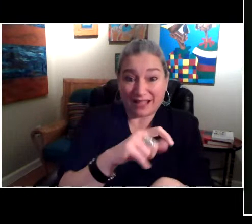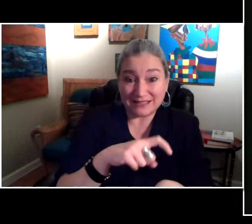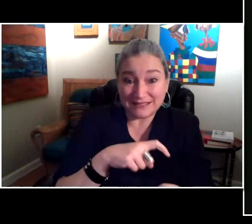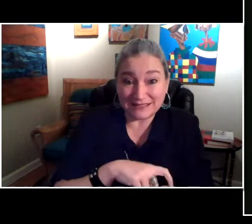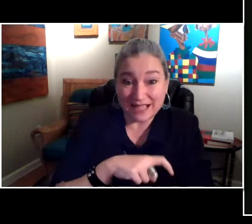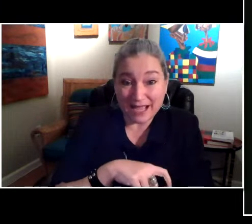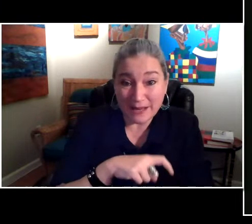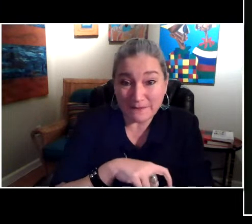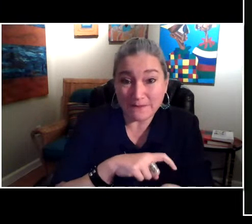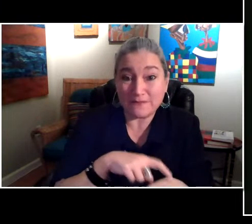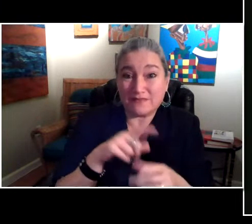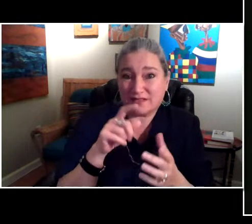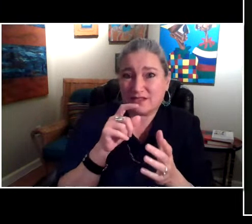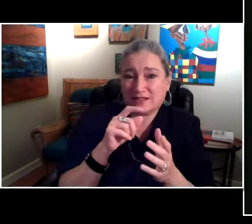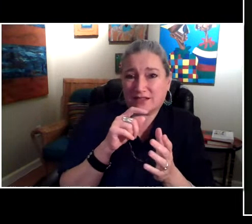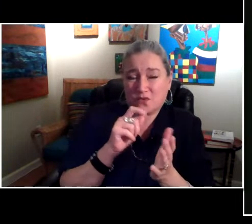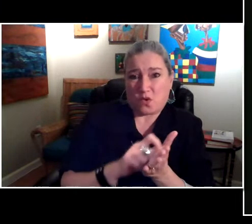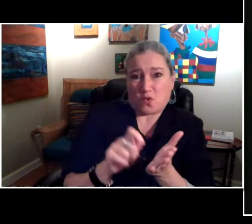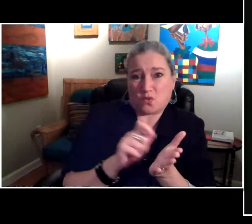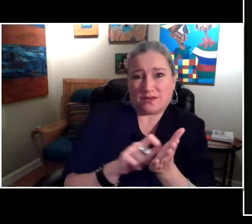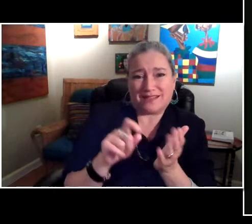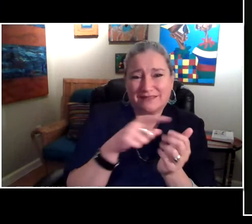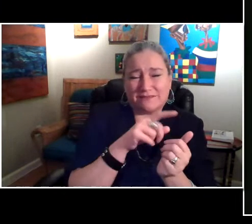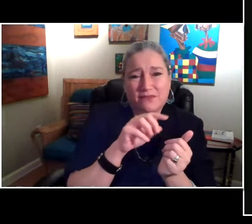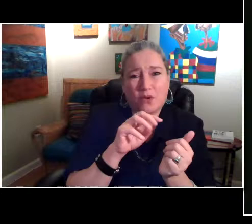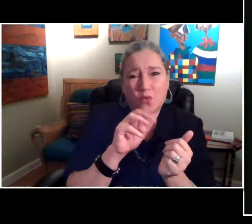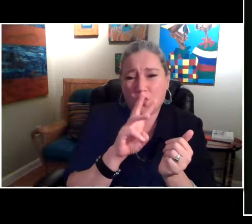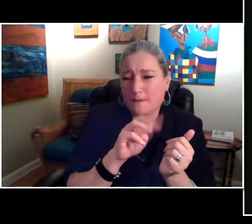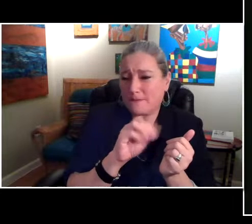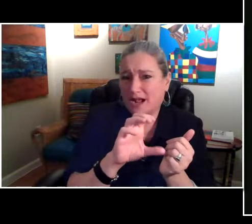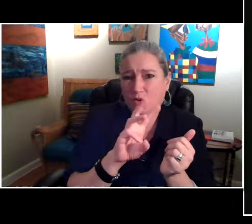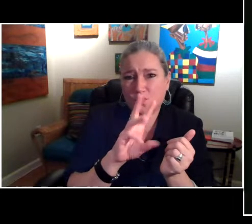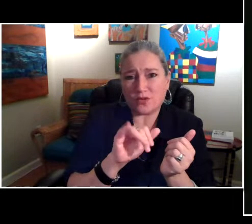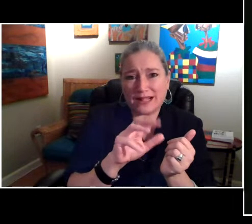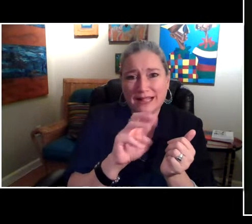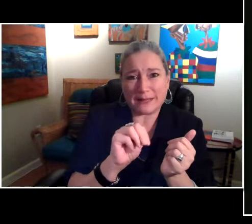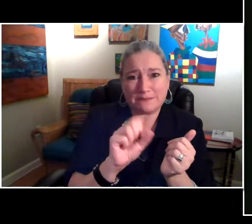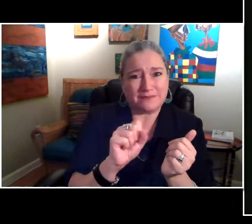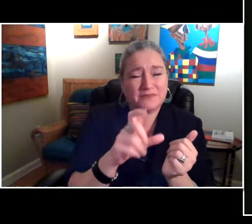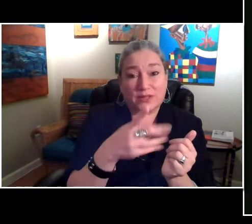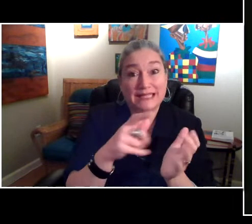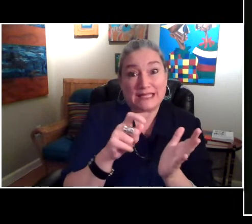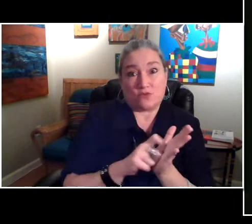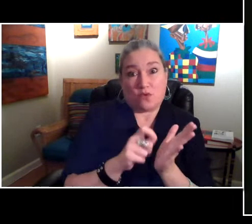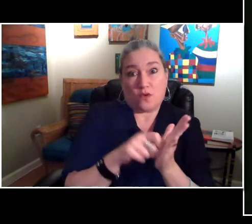included within the bylaws for CAD. And the president at that time